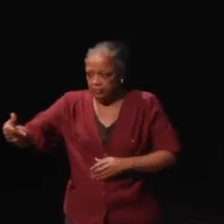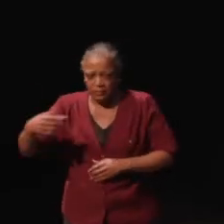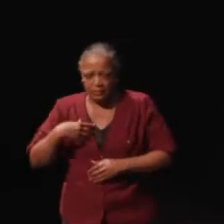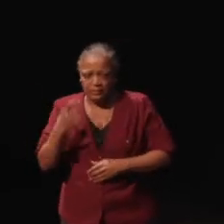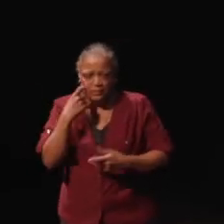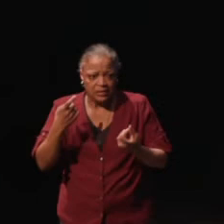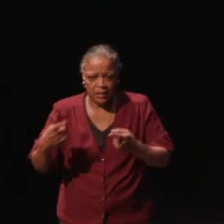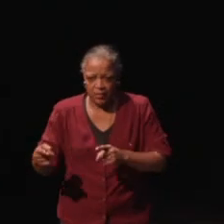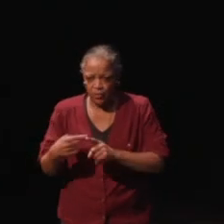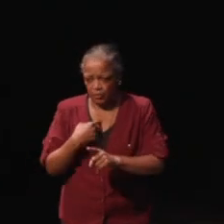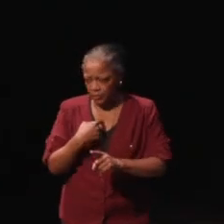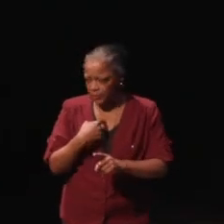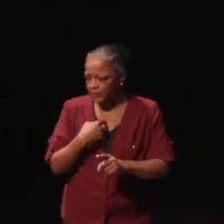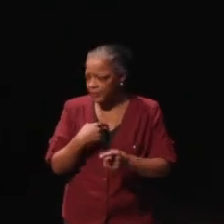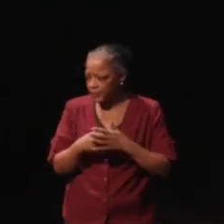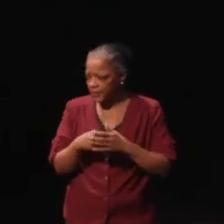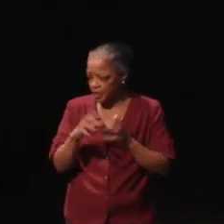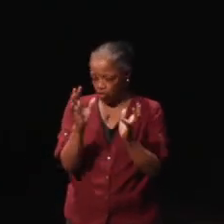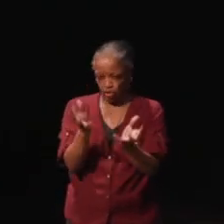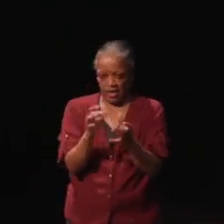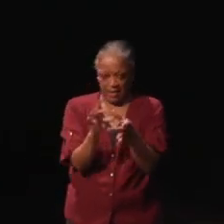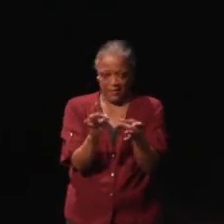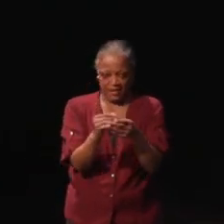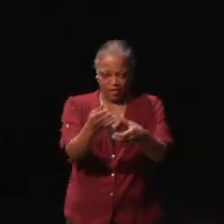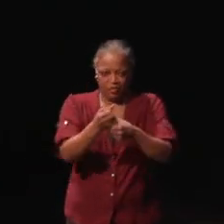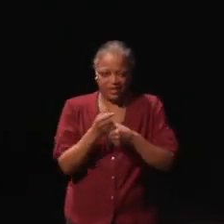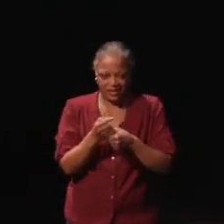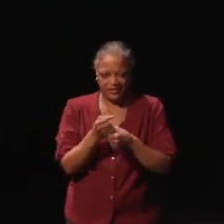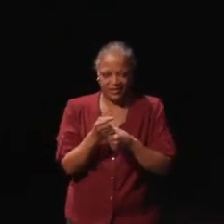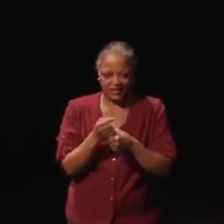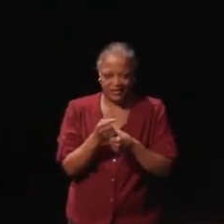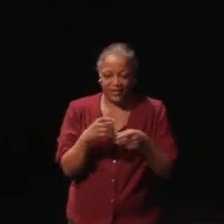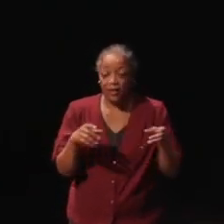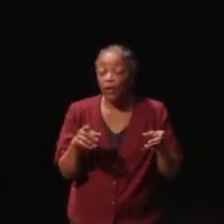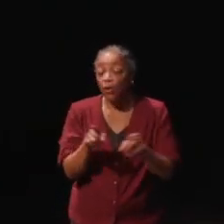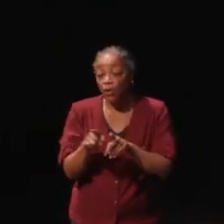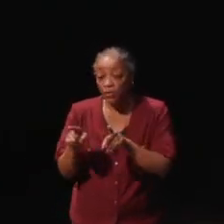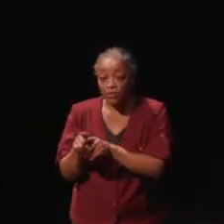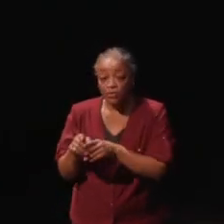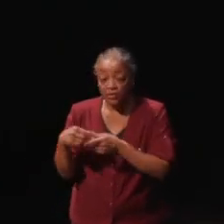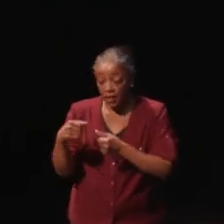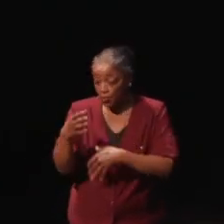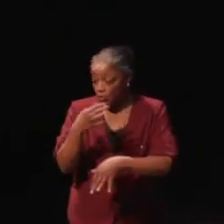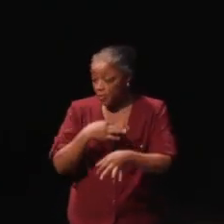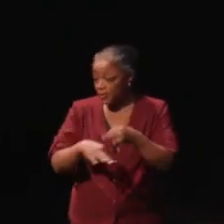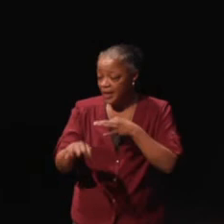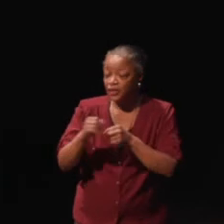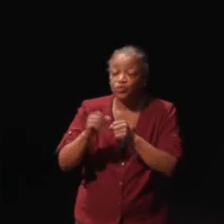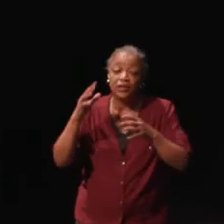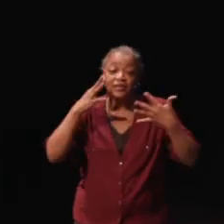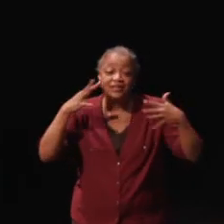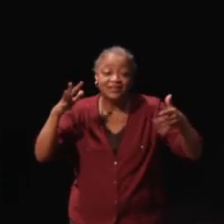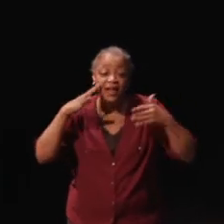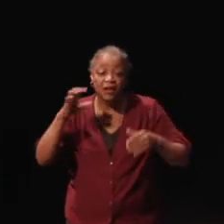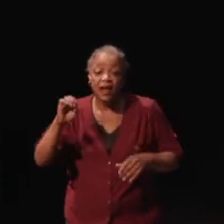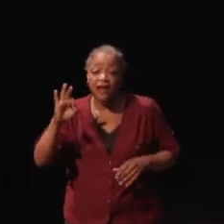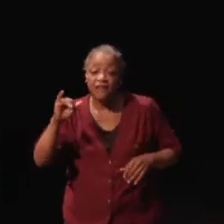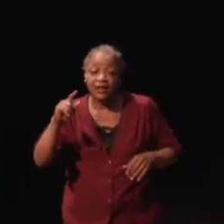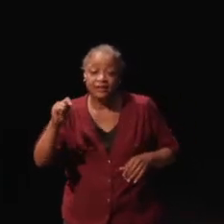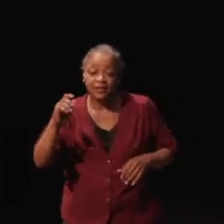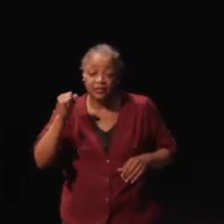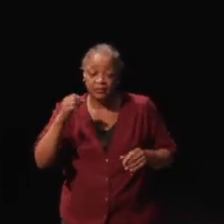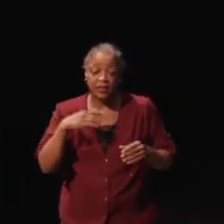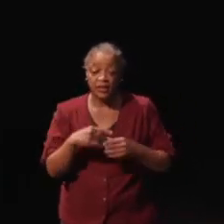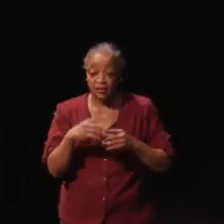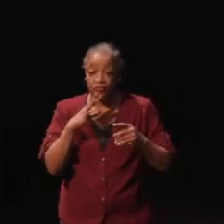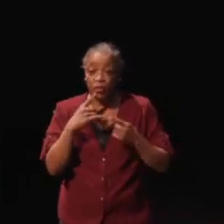just recently did. Or chat message received. You can also, though, replace these with sound effects because spoken